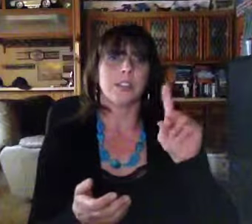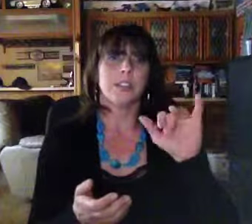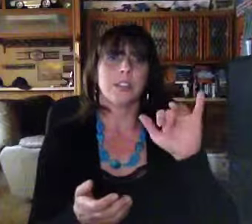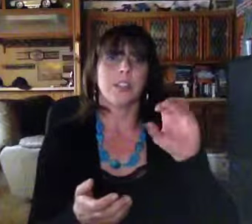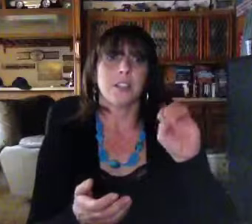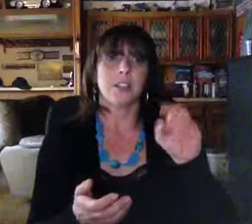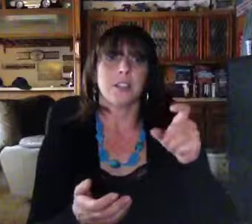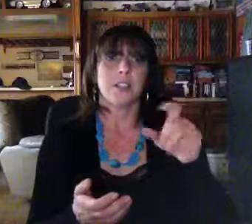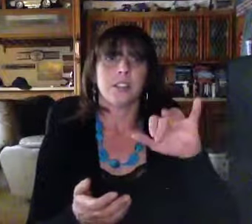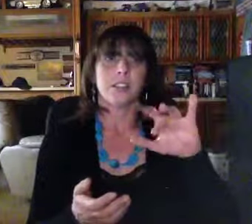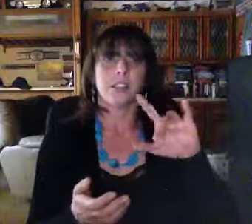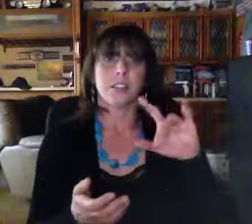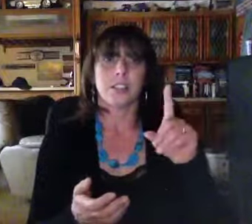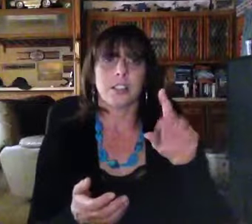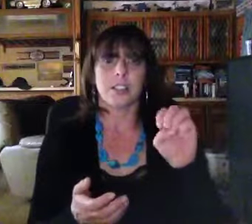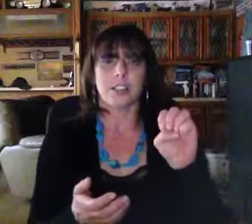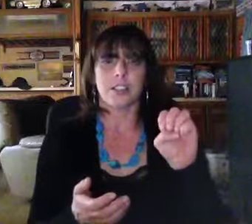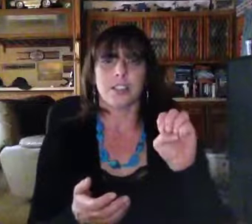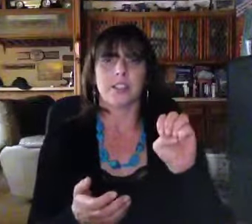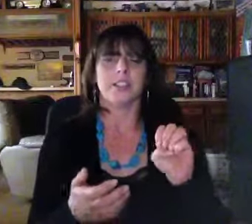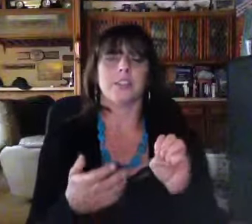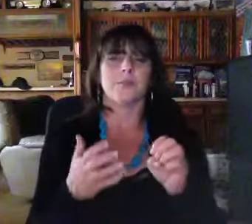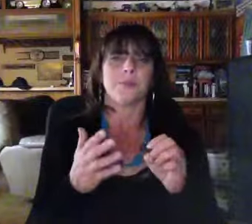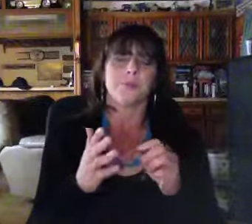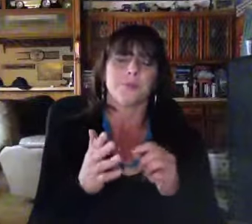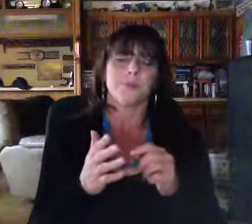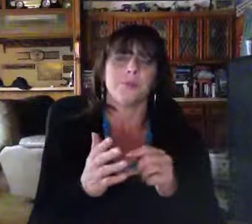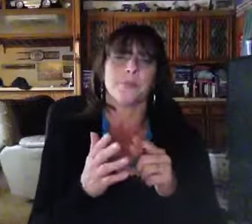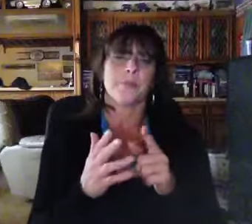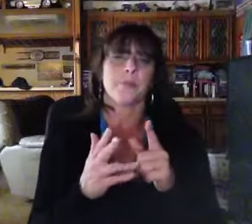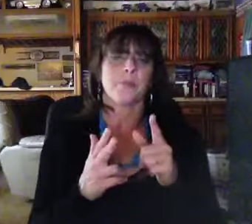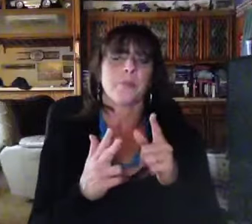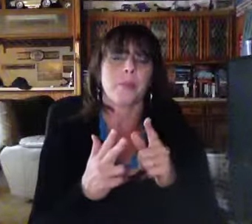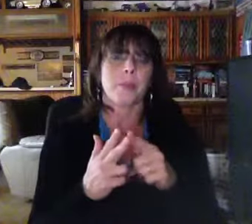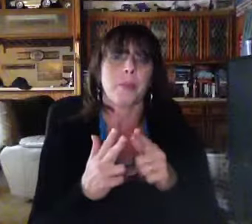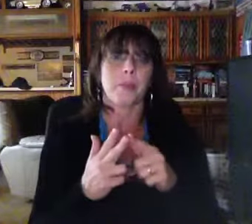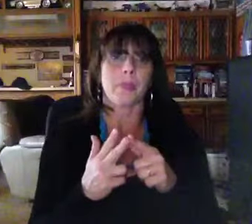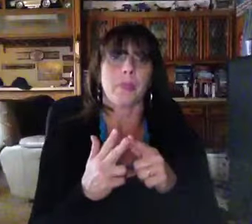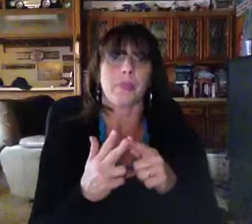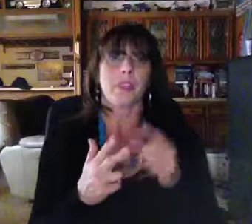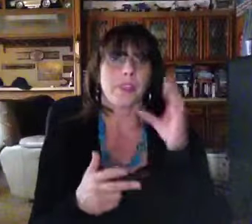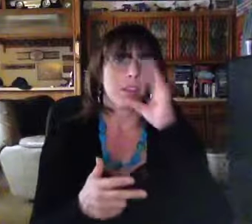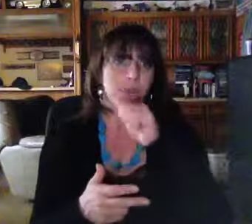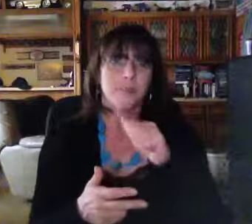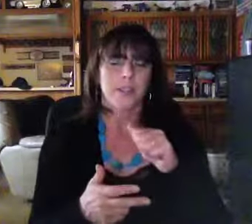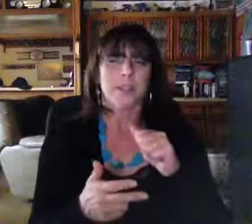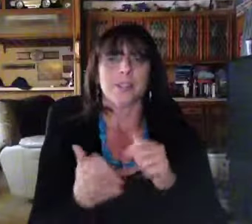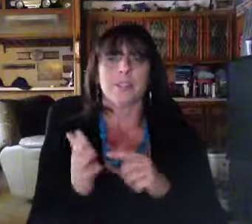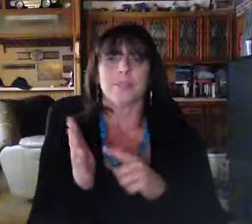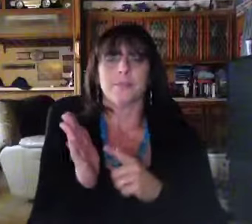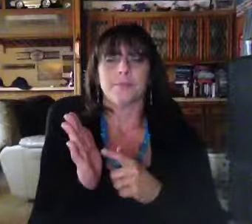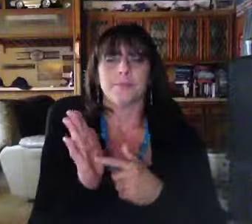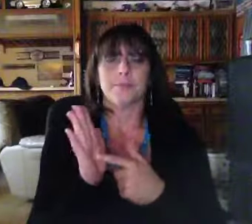Here is another example of a synthesis. Potassium, which we have here, is a metal, and chlorine is a diatomic